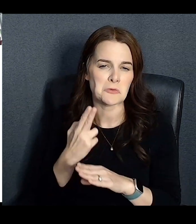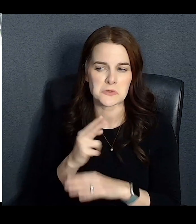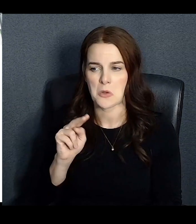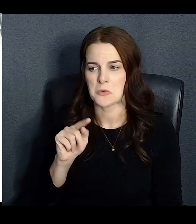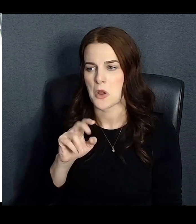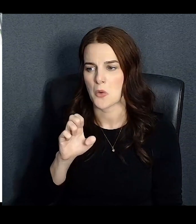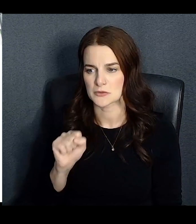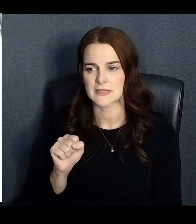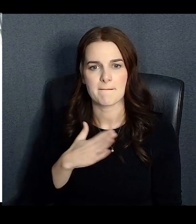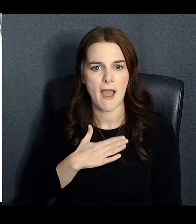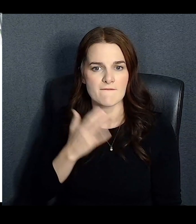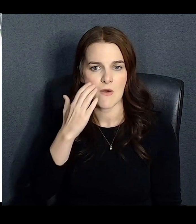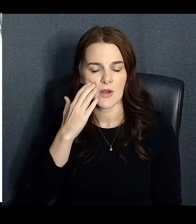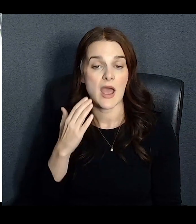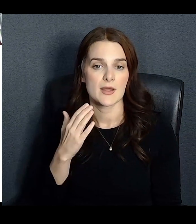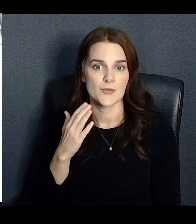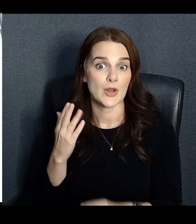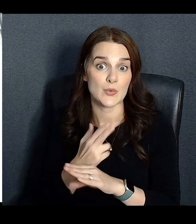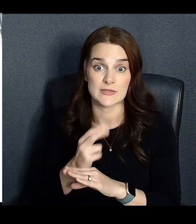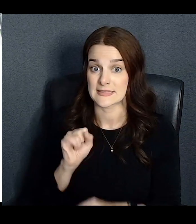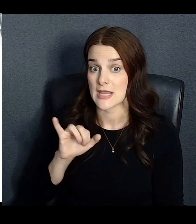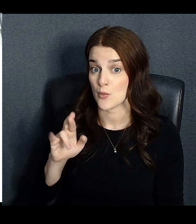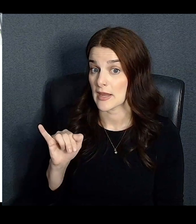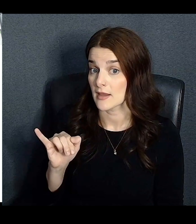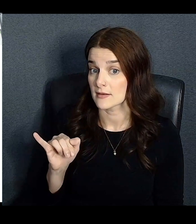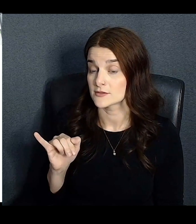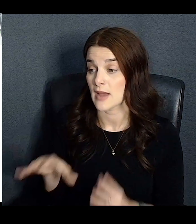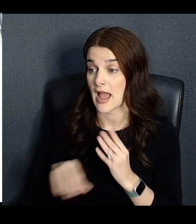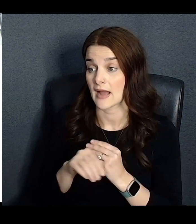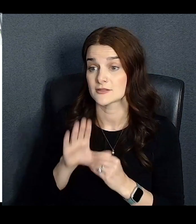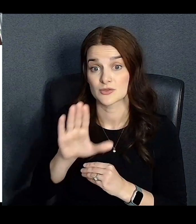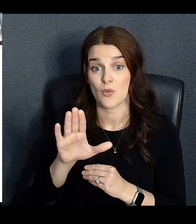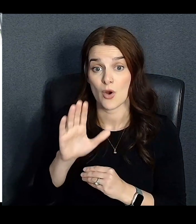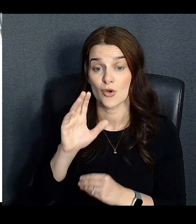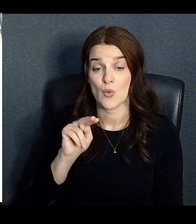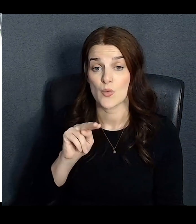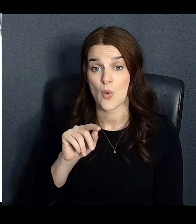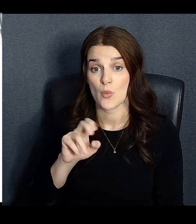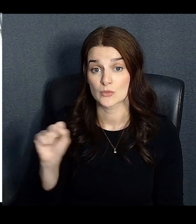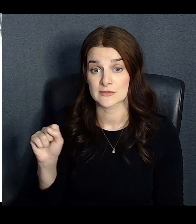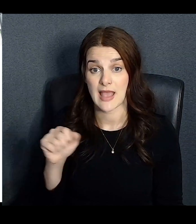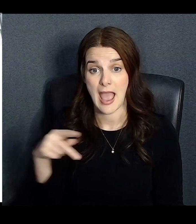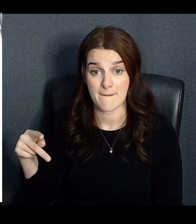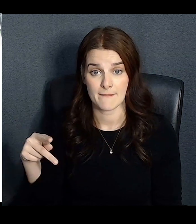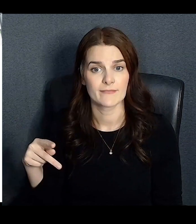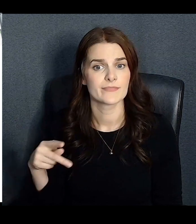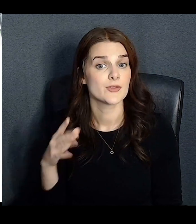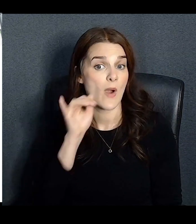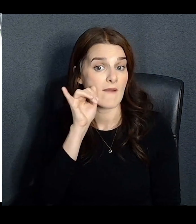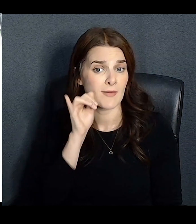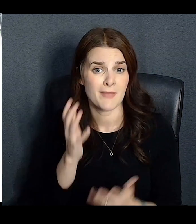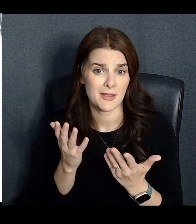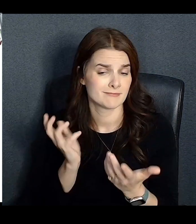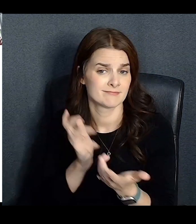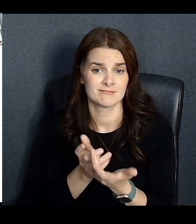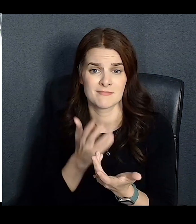am using the Notes app on my phone, and you can even use Siri to add things to the Notes app. And so maybe the Notes app in your iPhone is what works best. There's